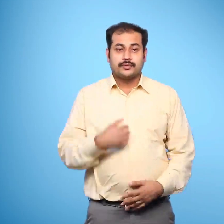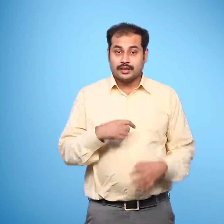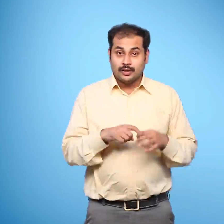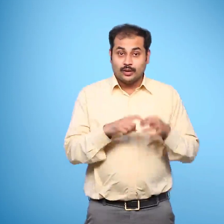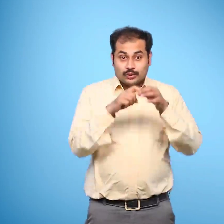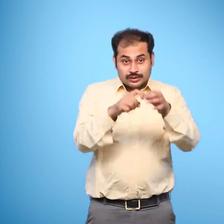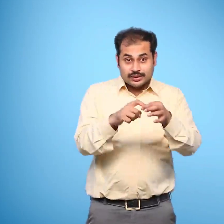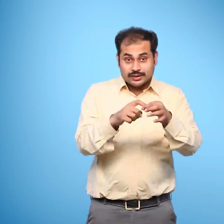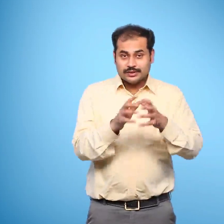Question.